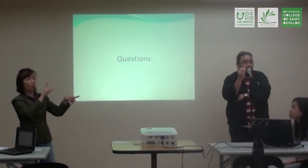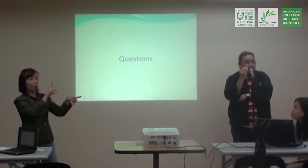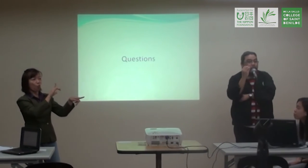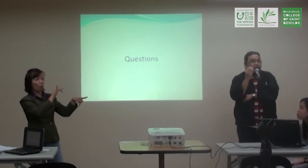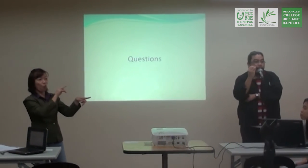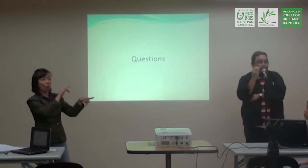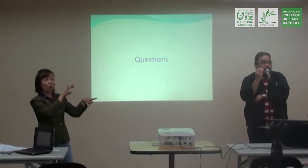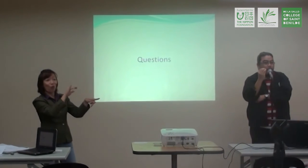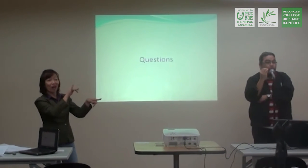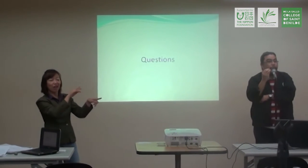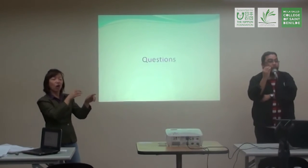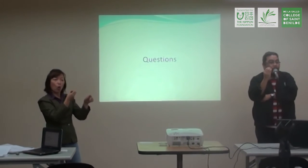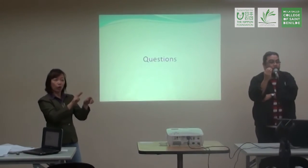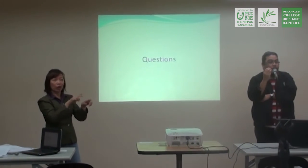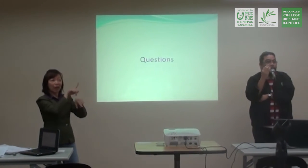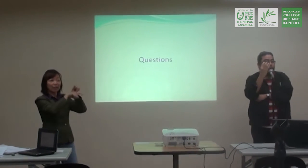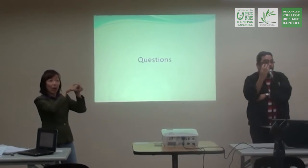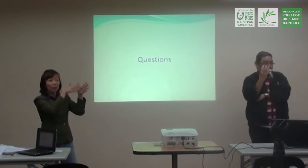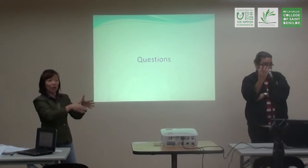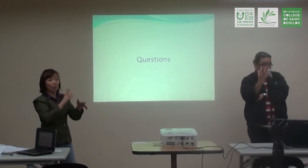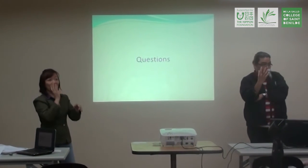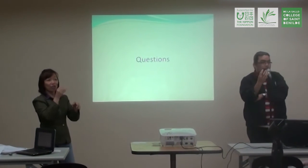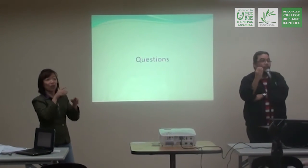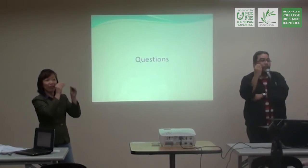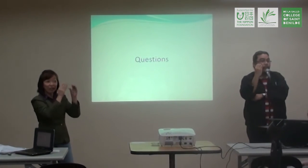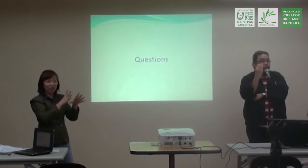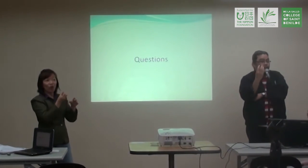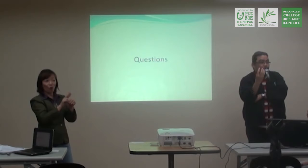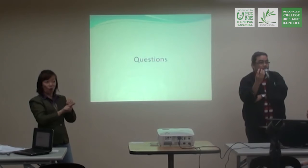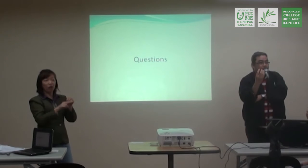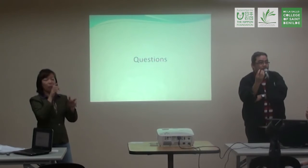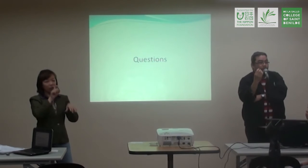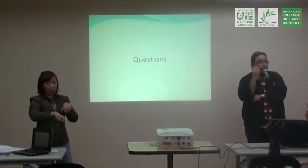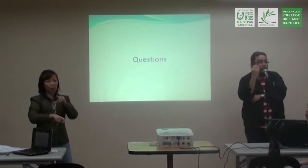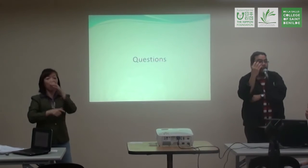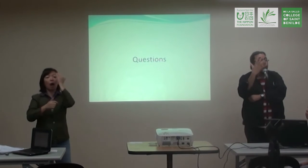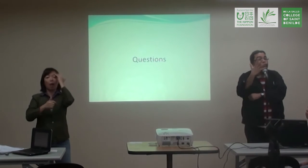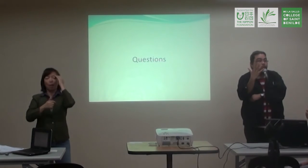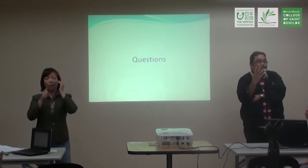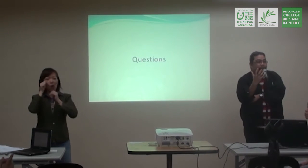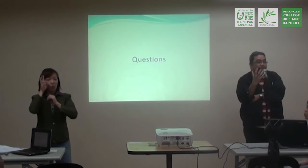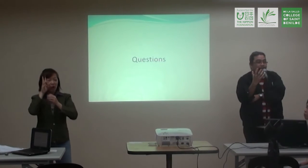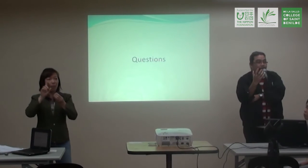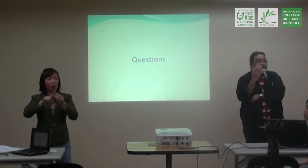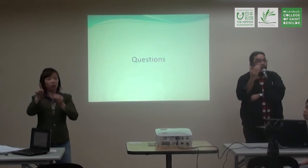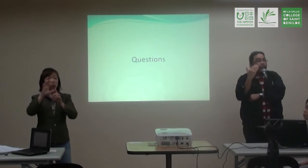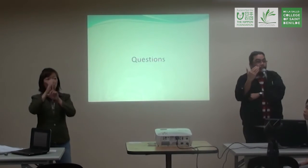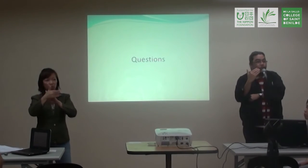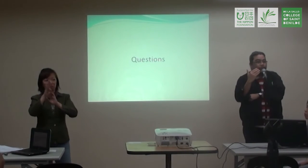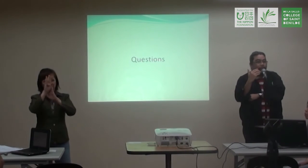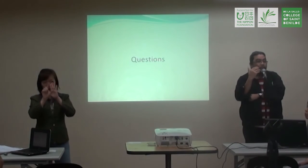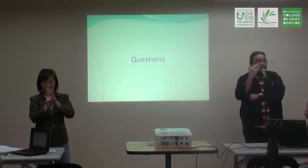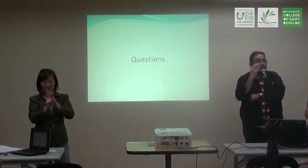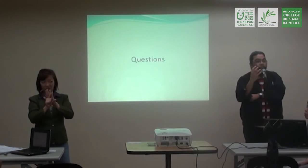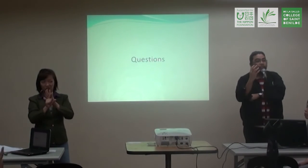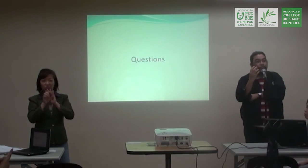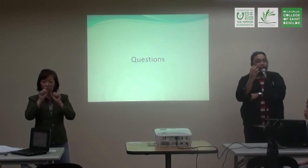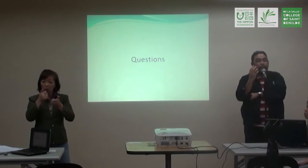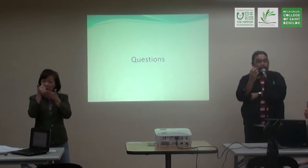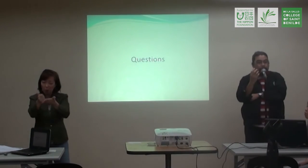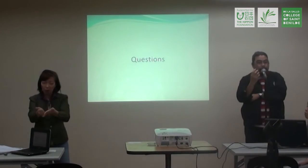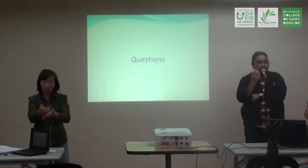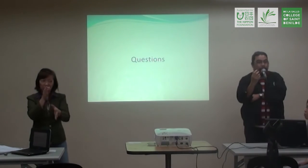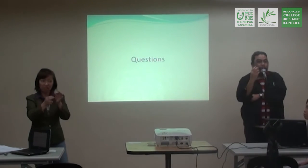the examiner at the time should be aware of your condition, of your situation, of your cultural background, so that if